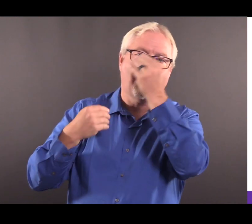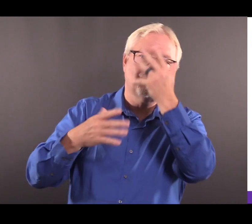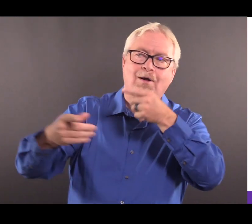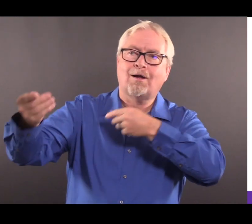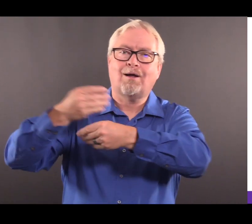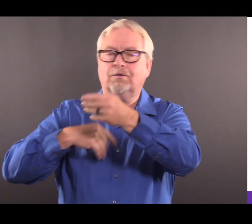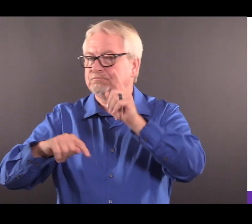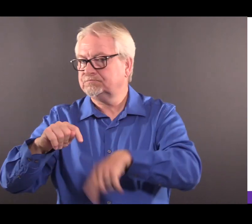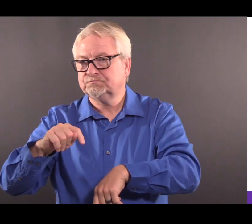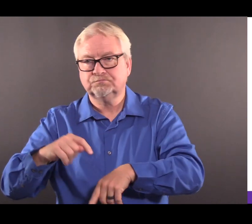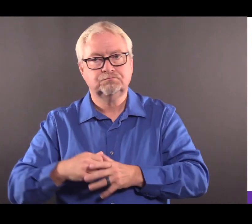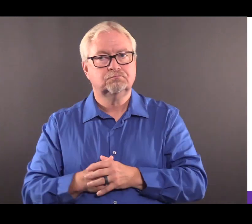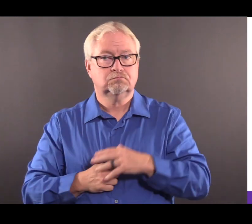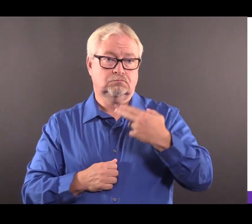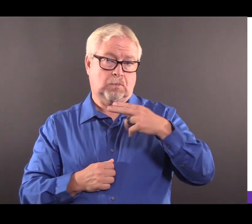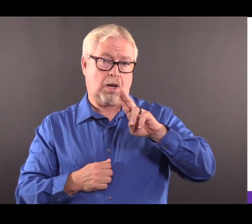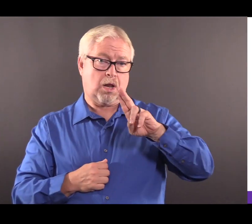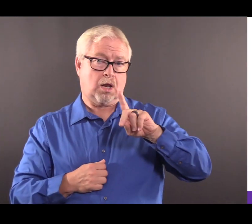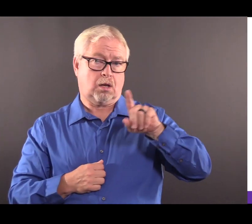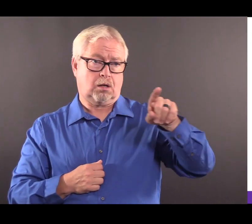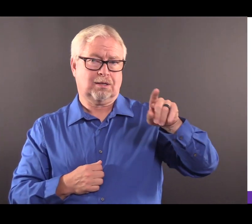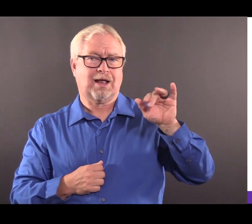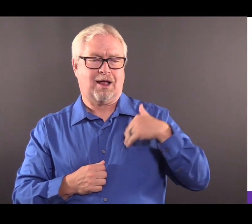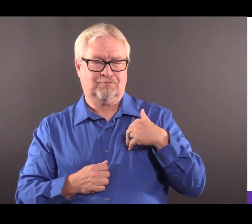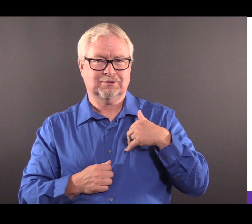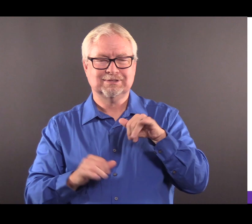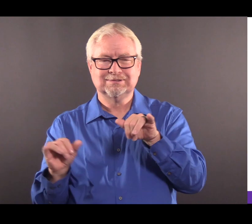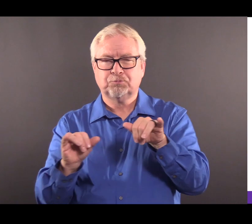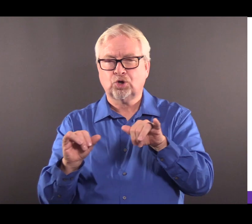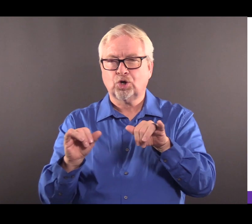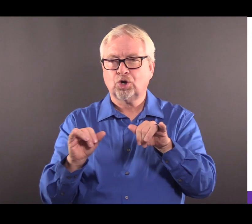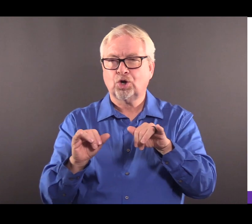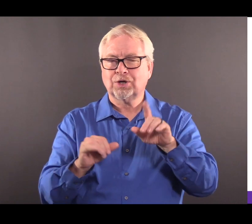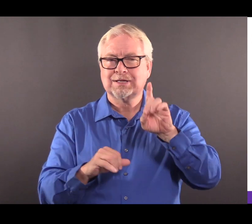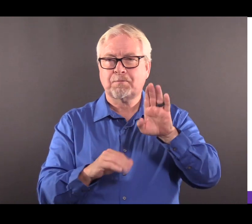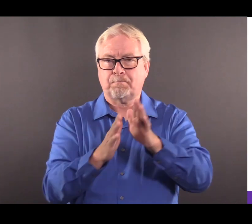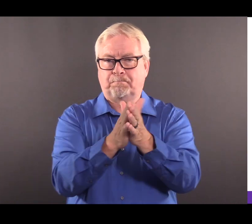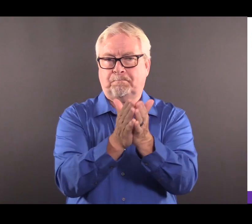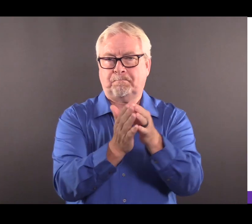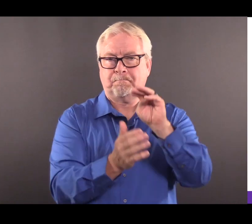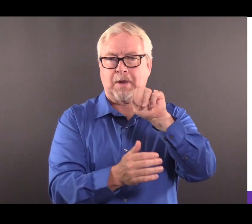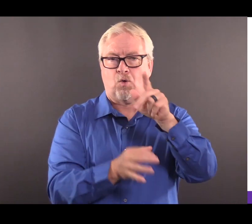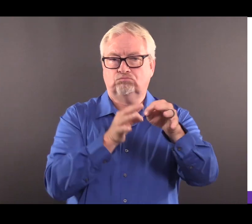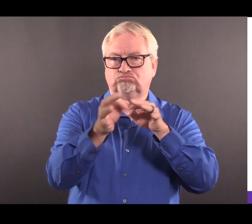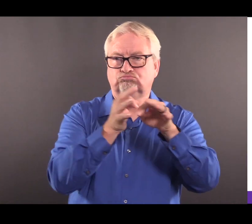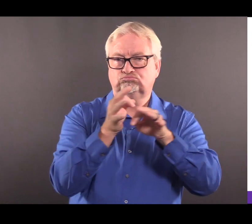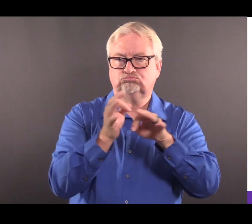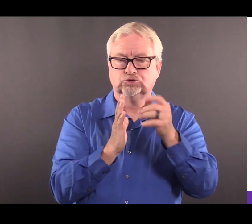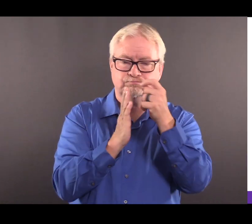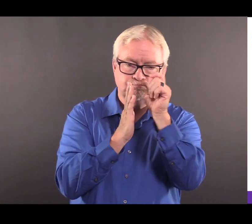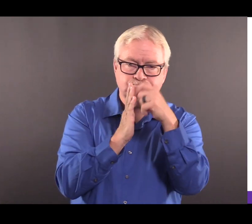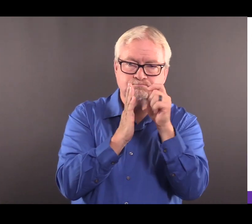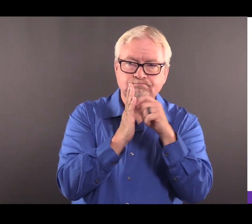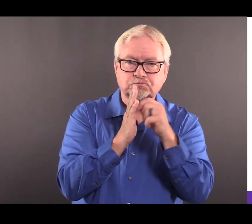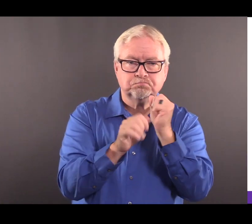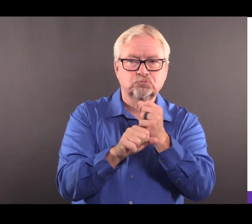database. HUD has prepared a comparable database manual, including a